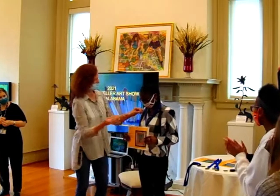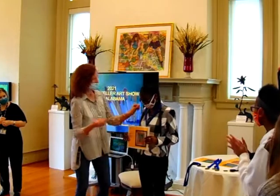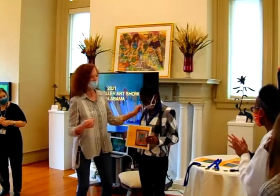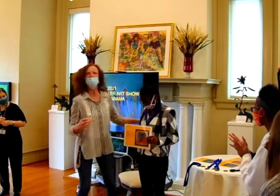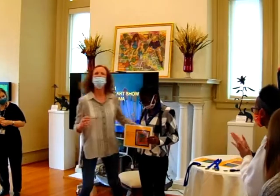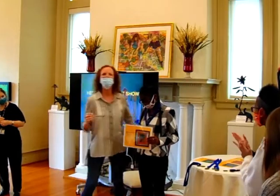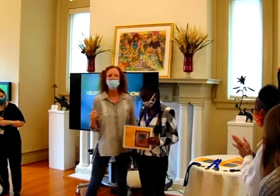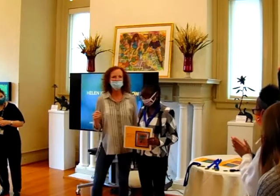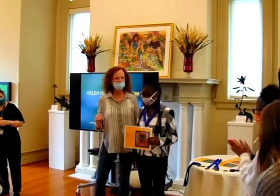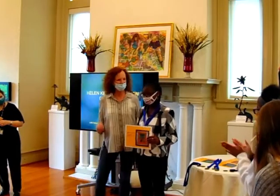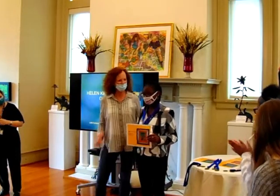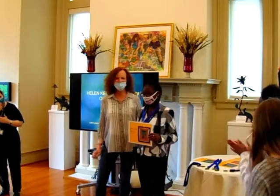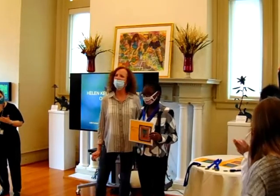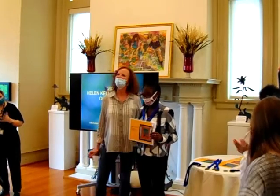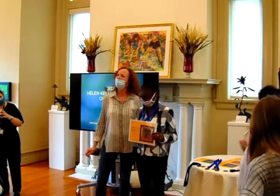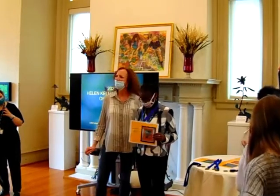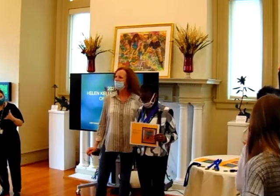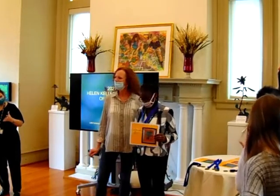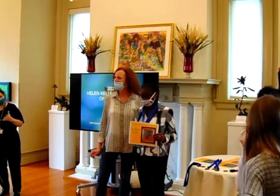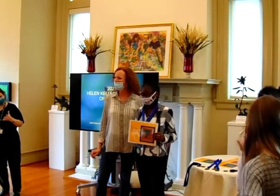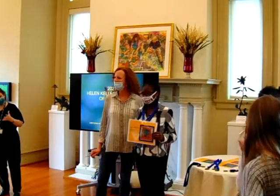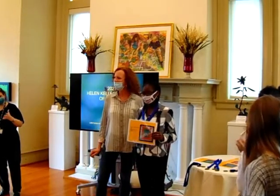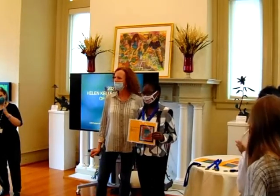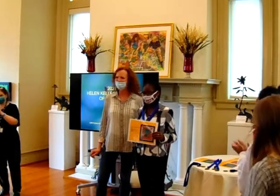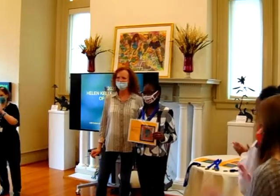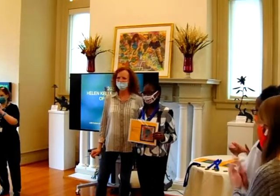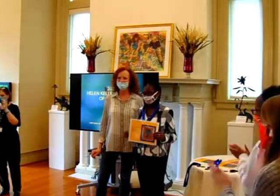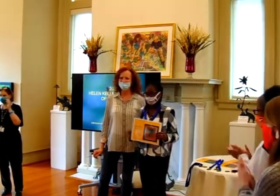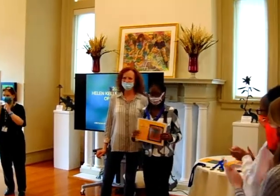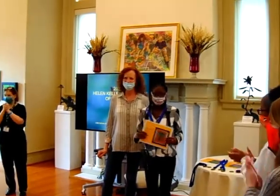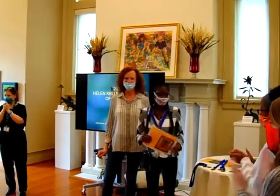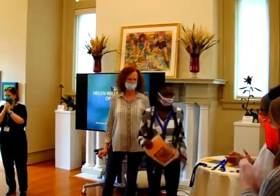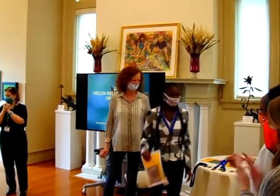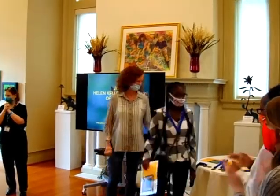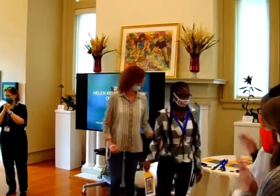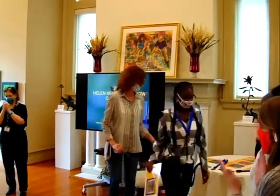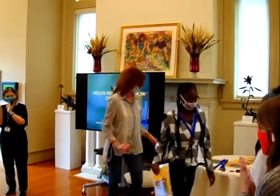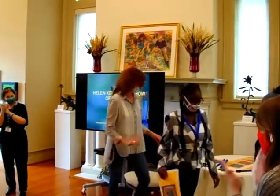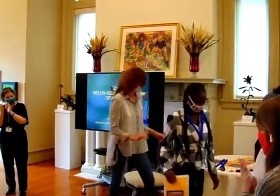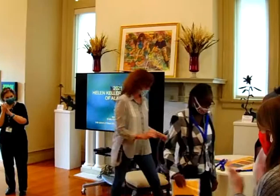There we go. Thank you very much. Congratulations.